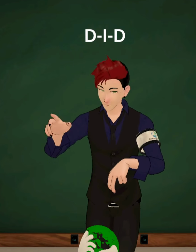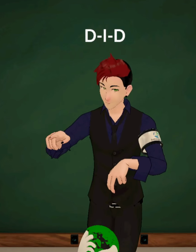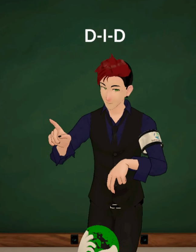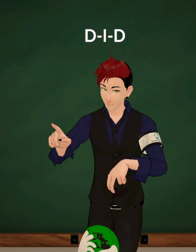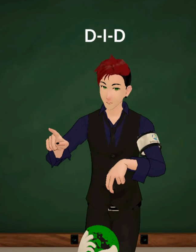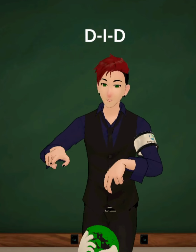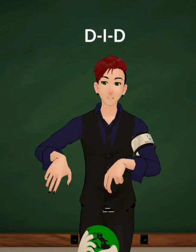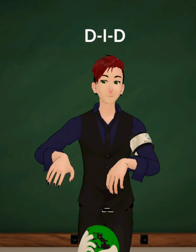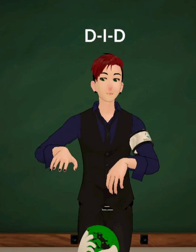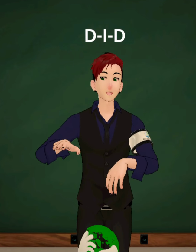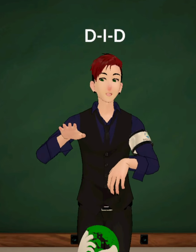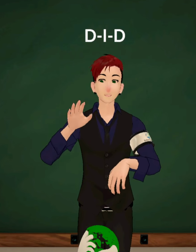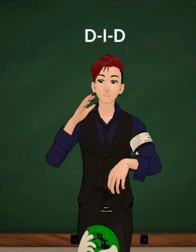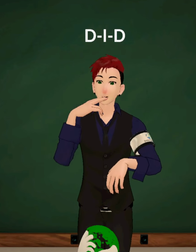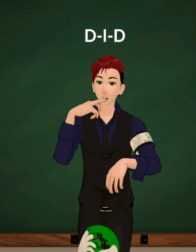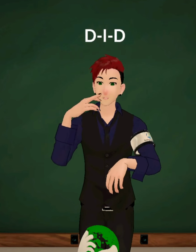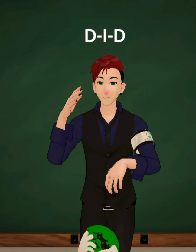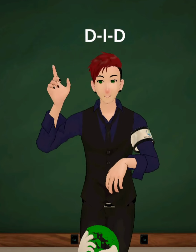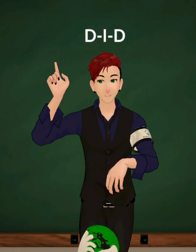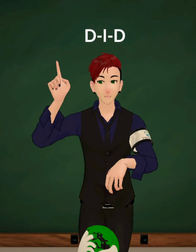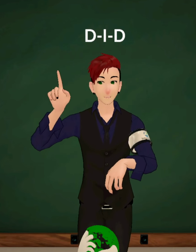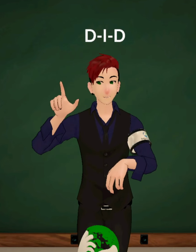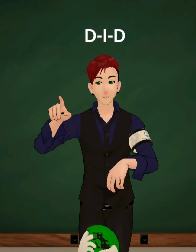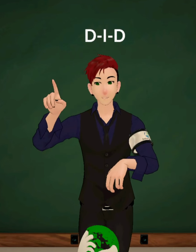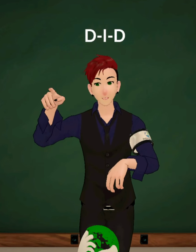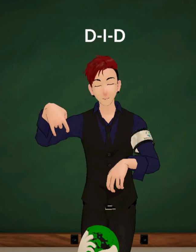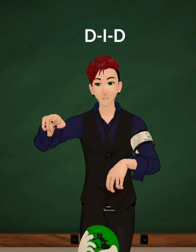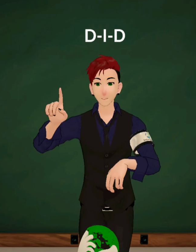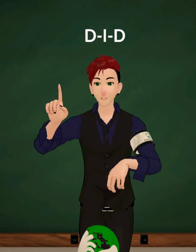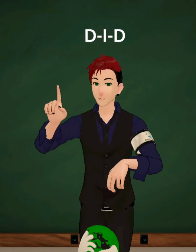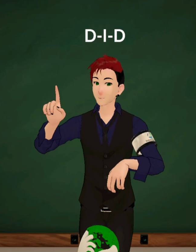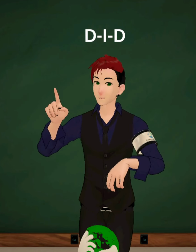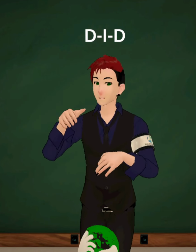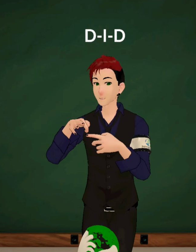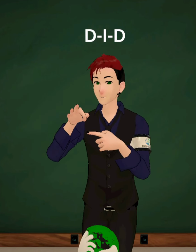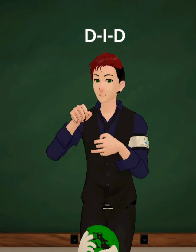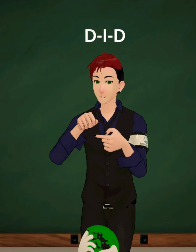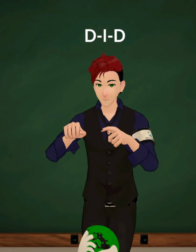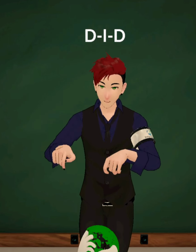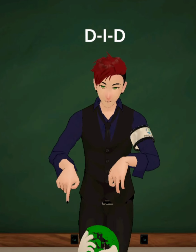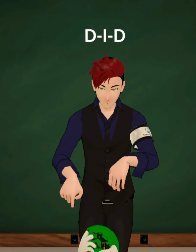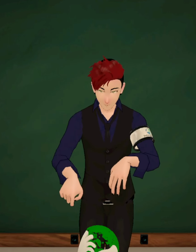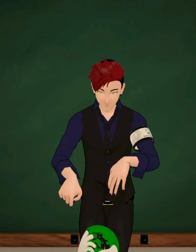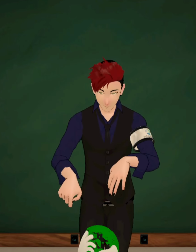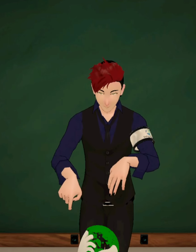You did? So you can actually use this as a sign, DID, and it has a special motion.